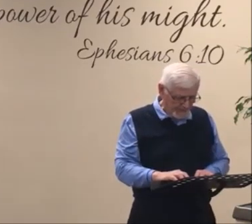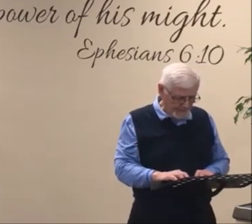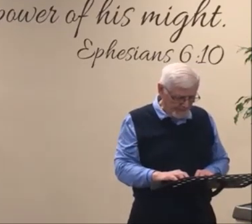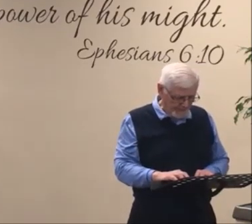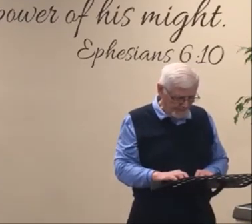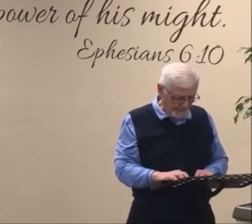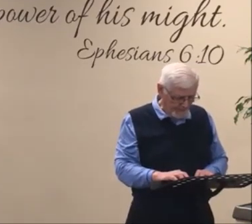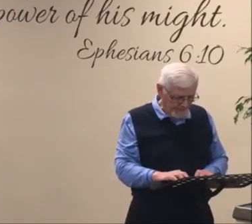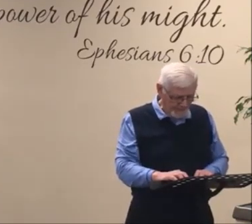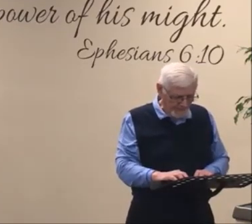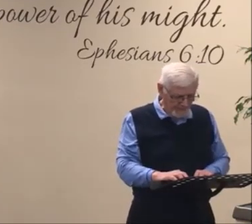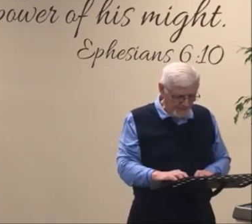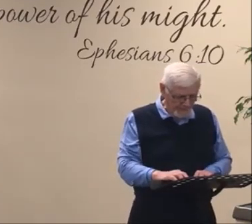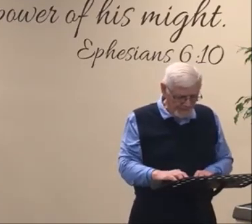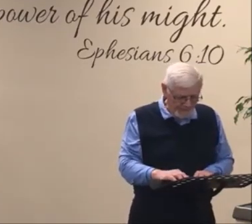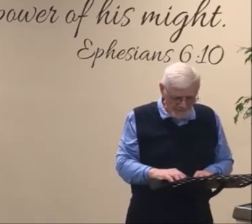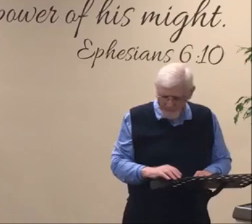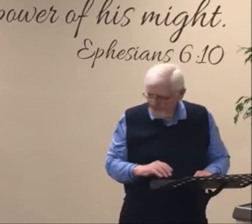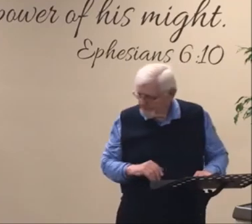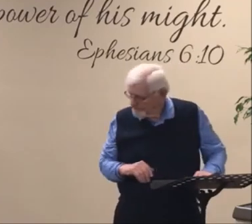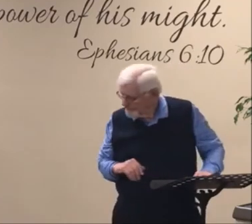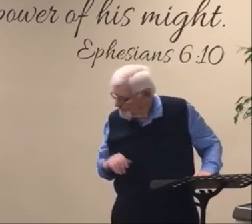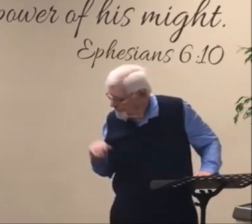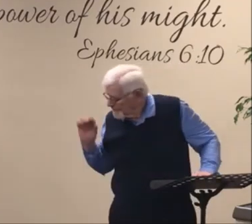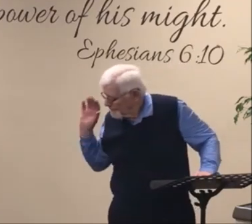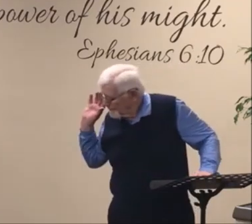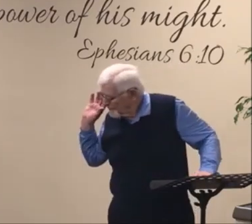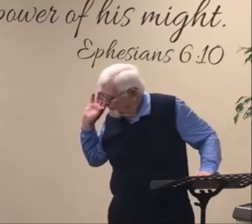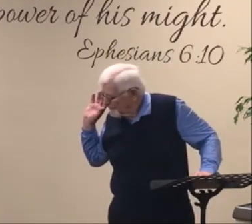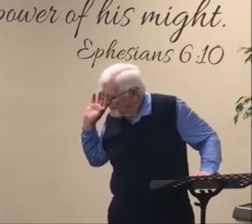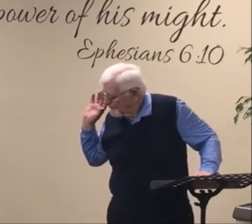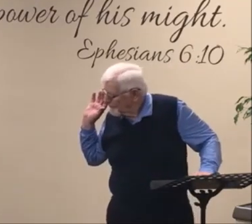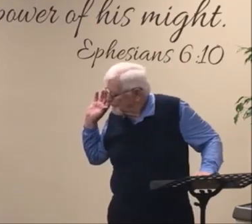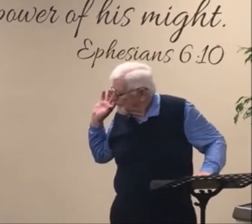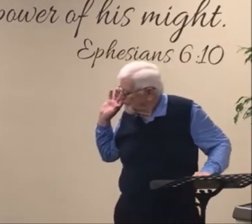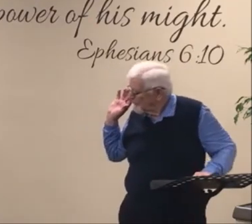This is talking about the life of Jacob. Number 357 on verse 2.